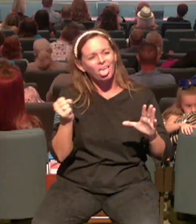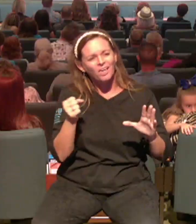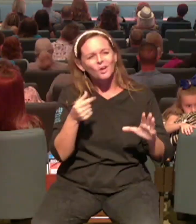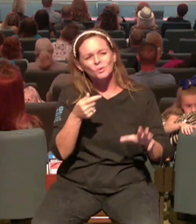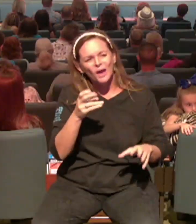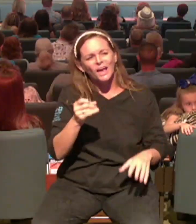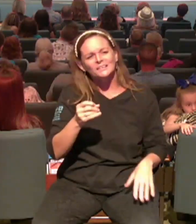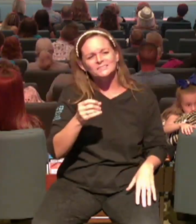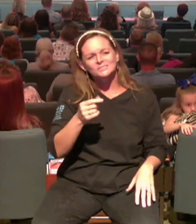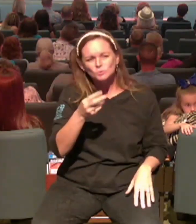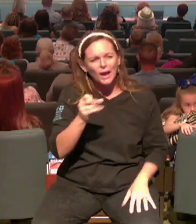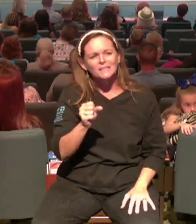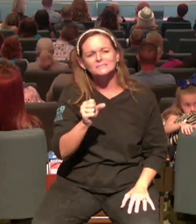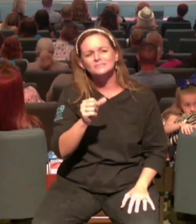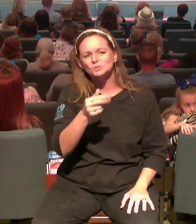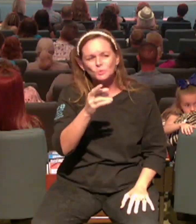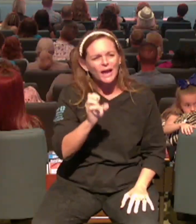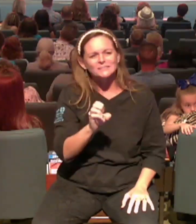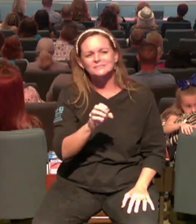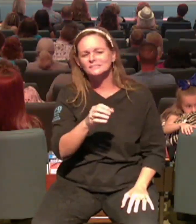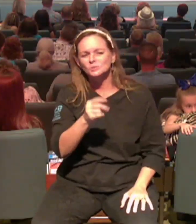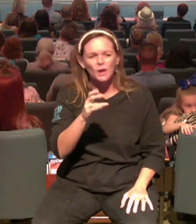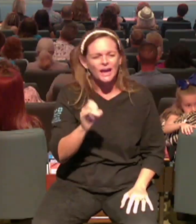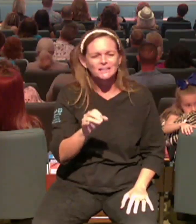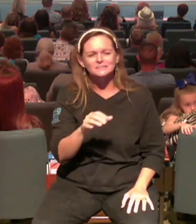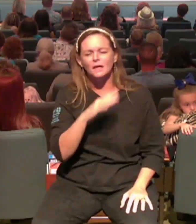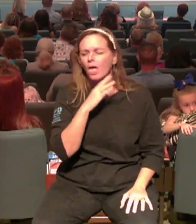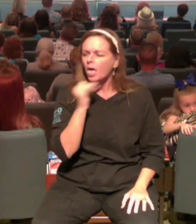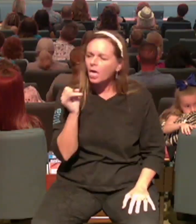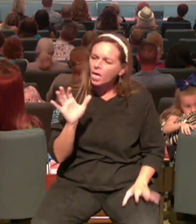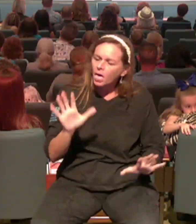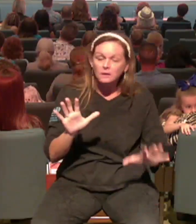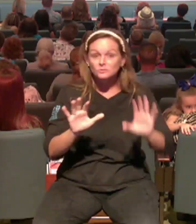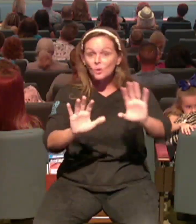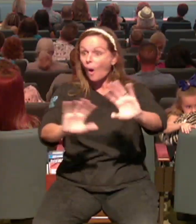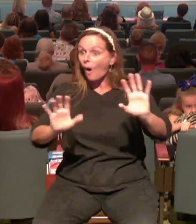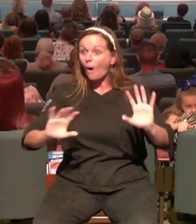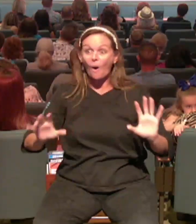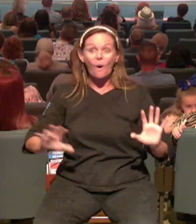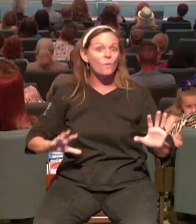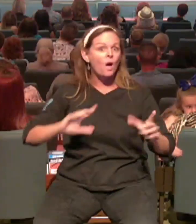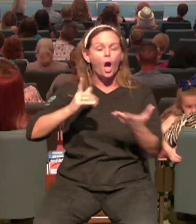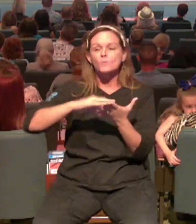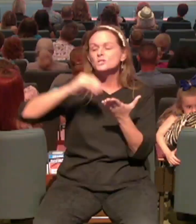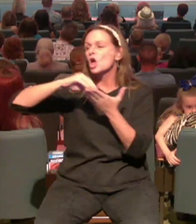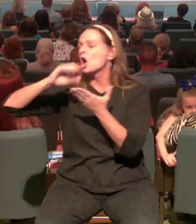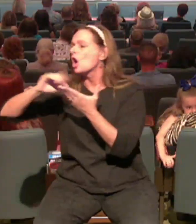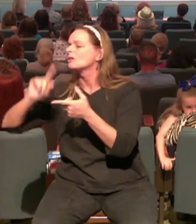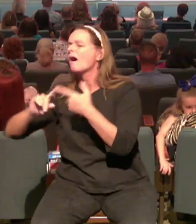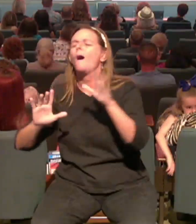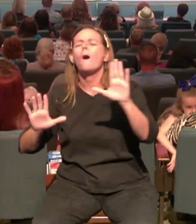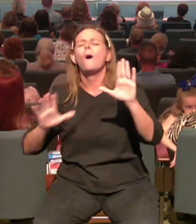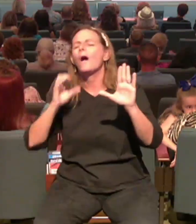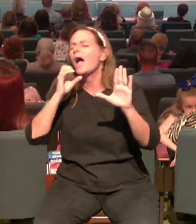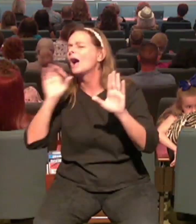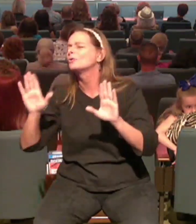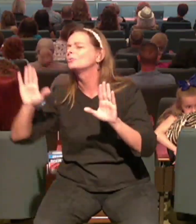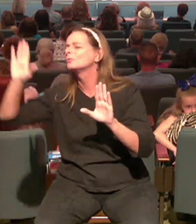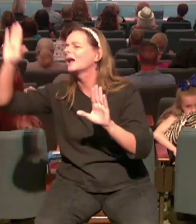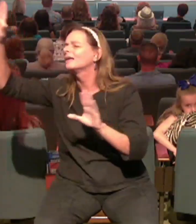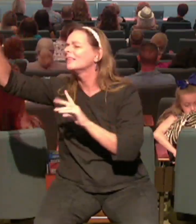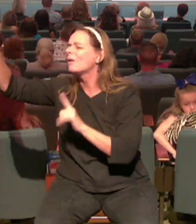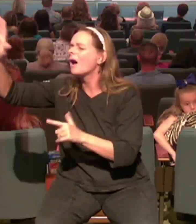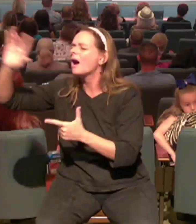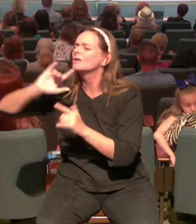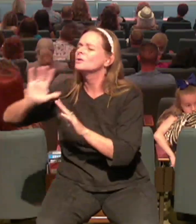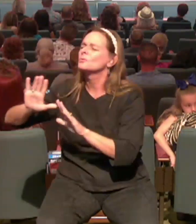constantly reminded of this amazing grace, how sweet the sound that saved a wretch like me, how wonderful, how marvelous,